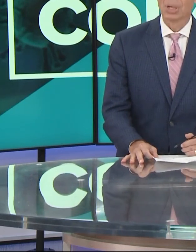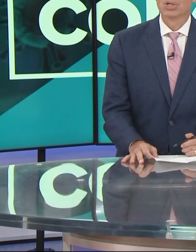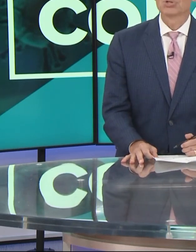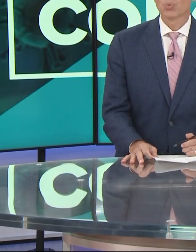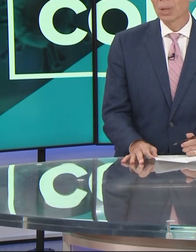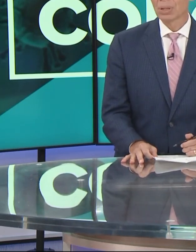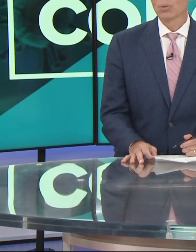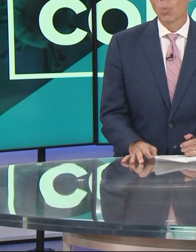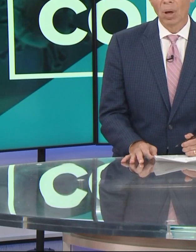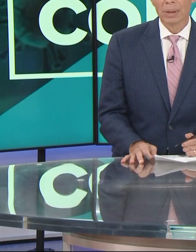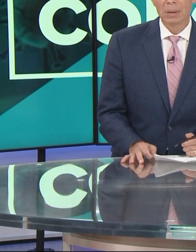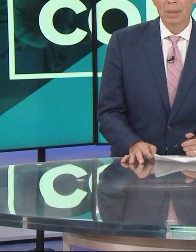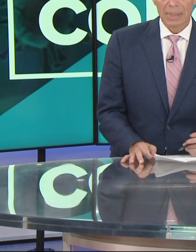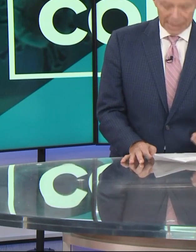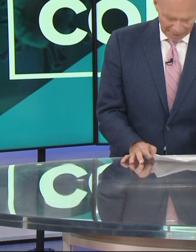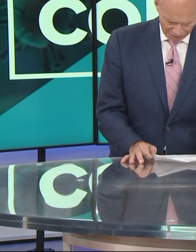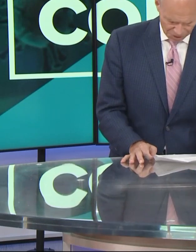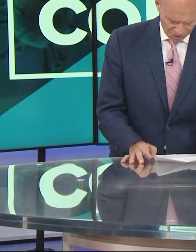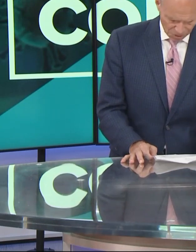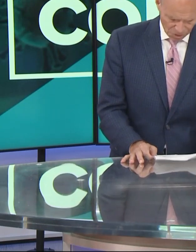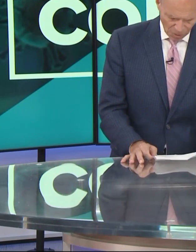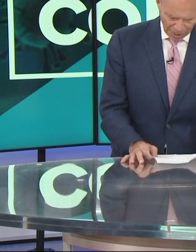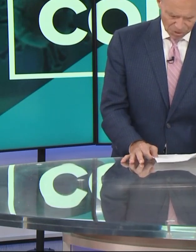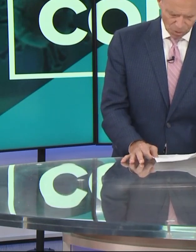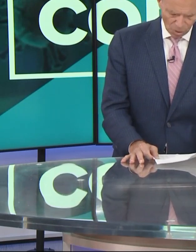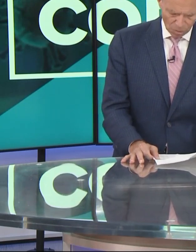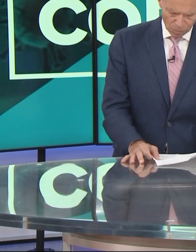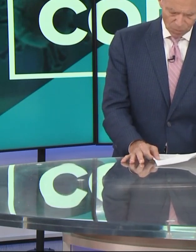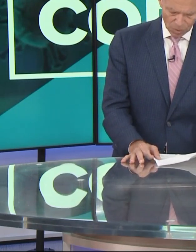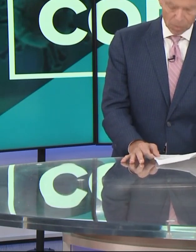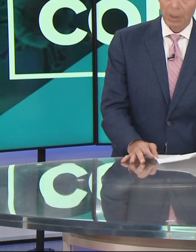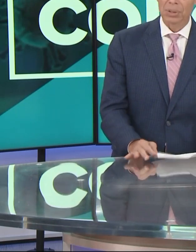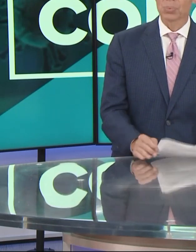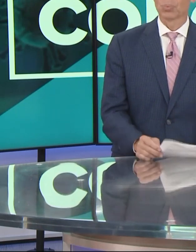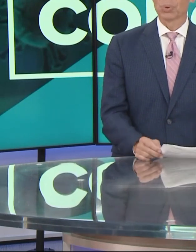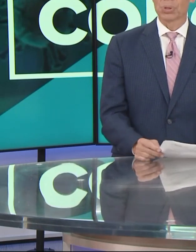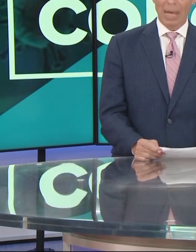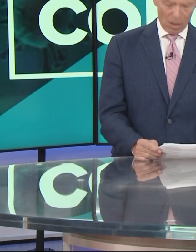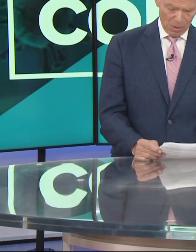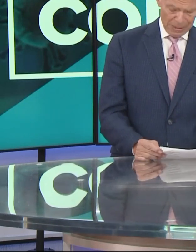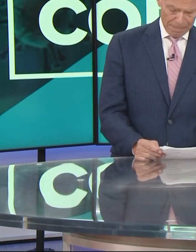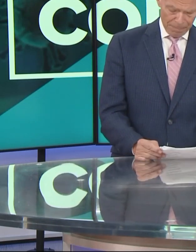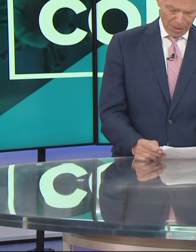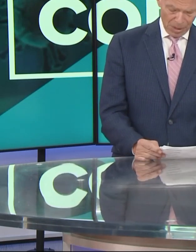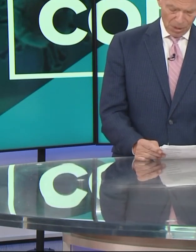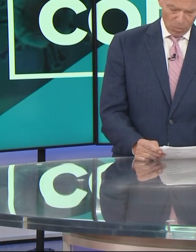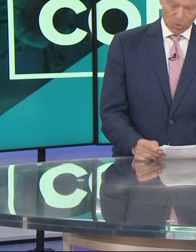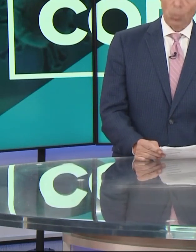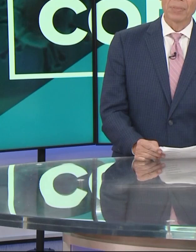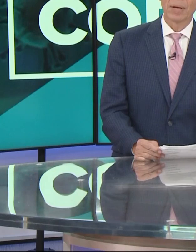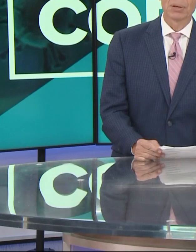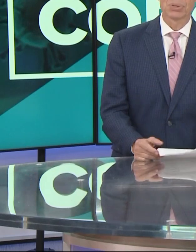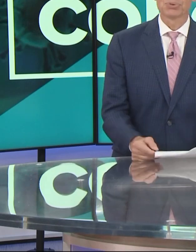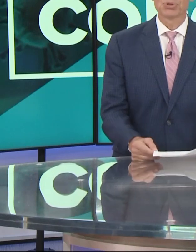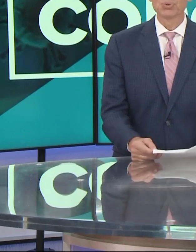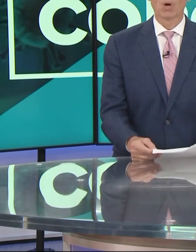hospitalizations, 21 deaths to add to our list, which now equals